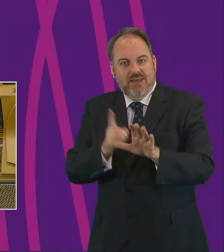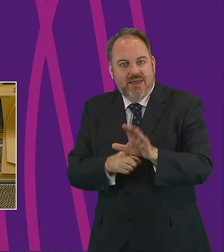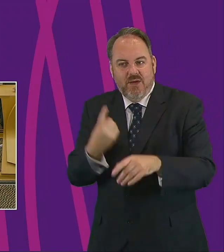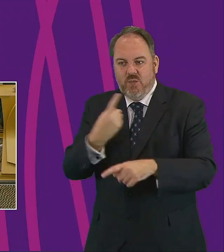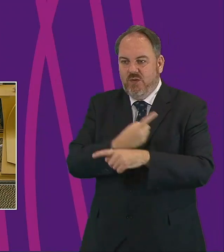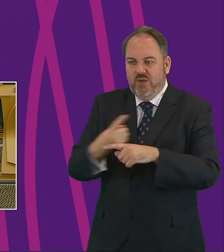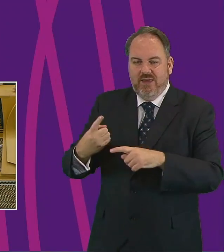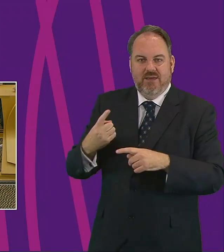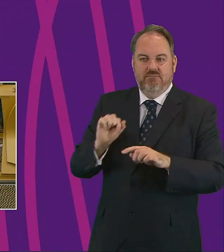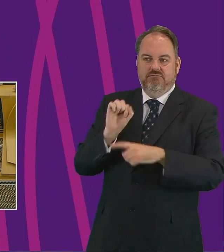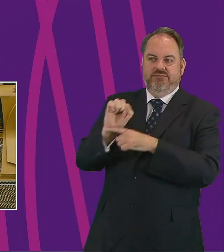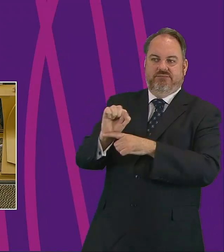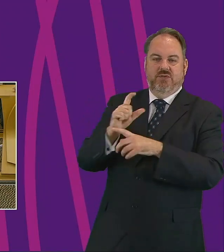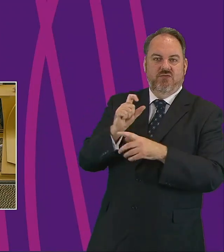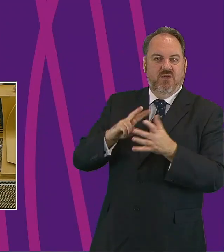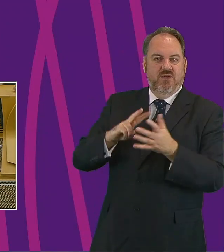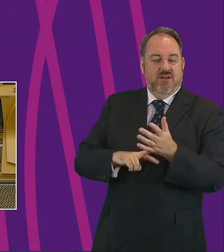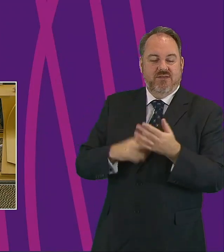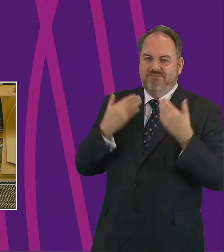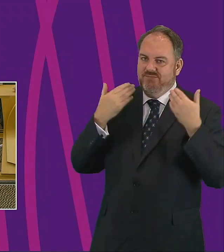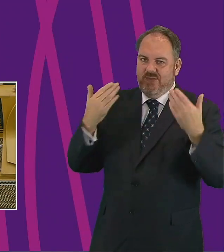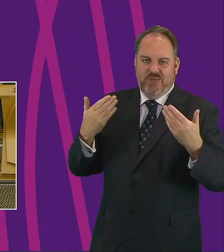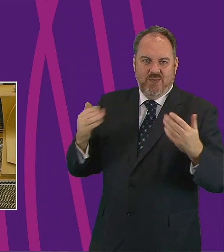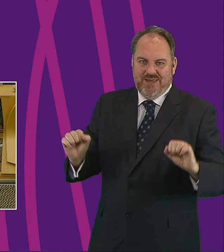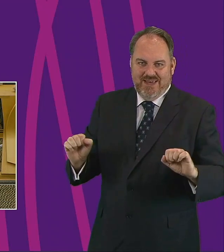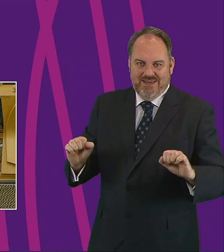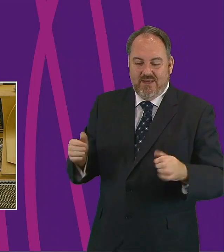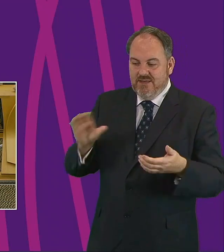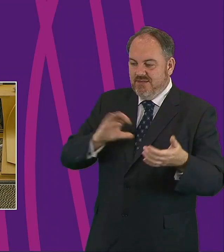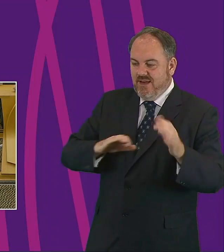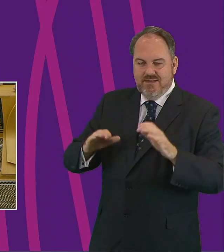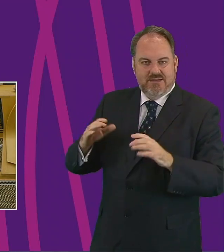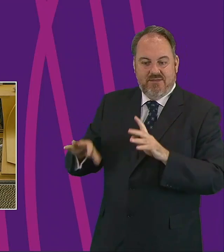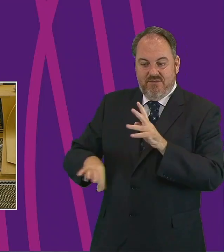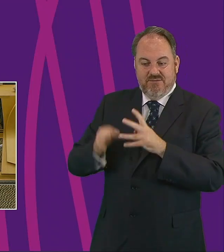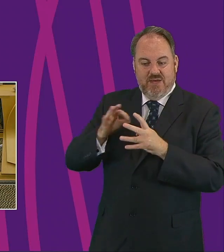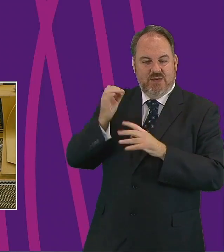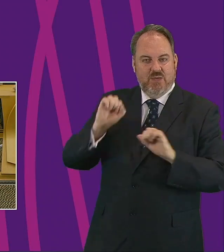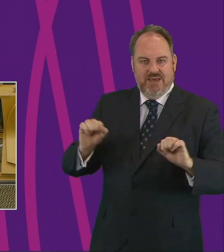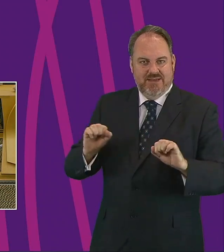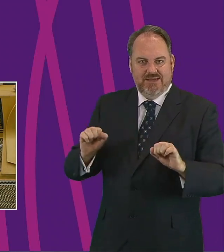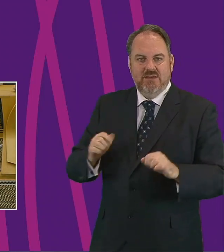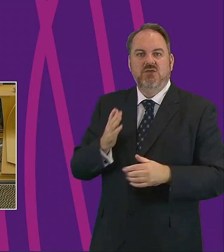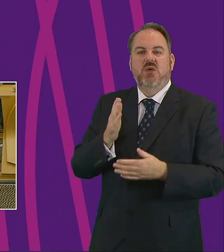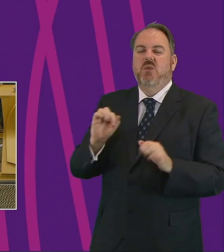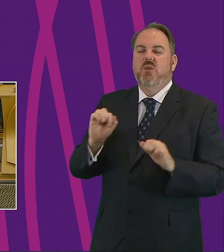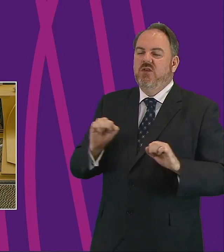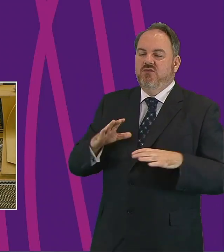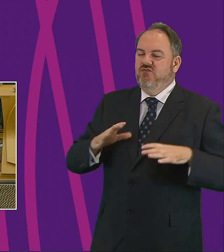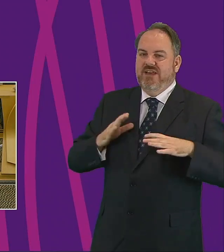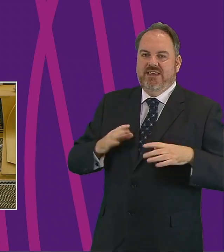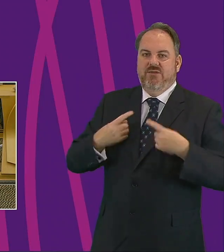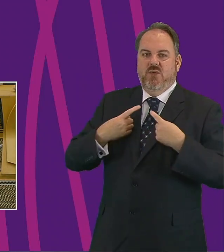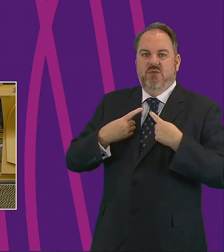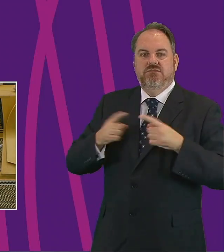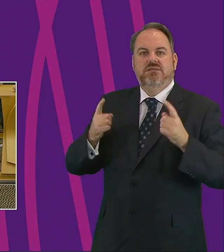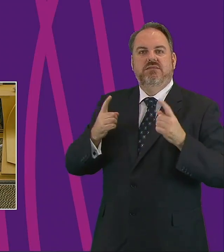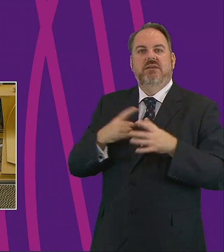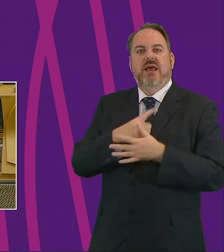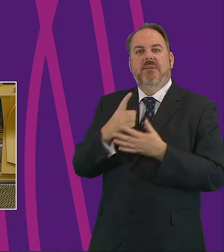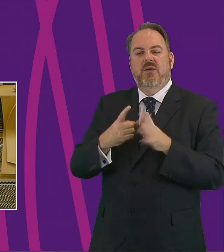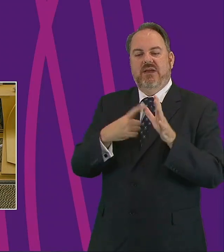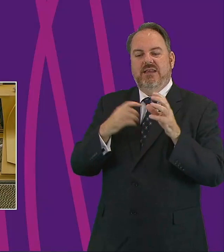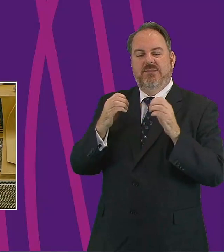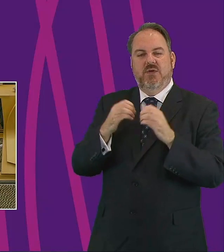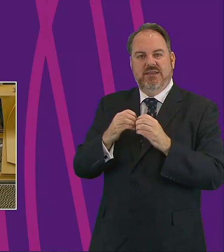with asking anybody to make any decisions about how they live their lives on the basis of antibody testing. Now, hopefully that